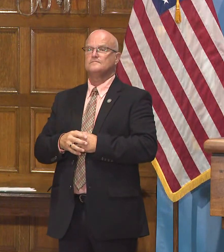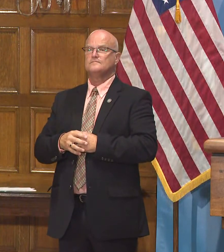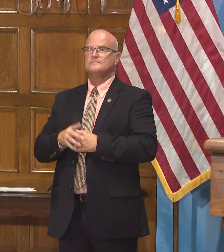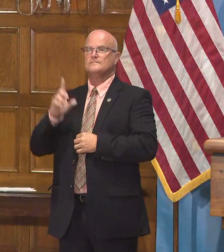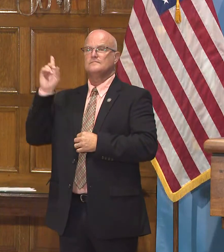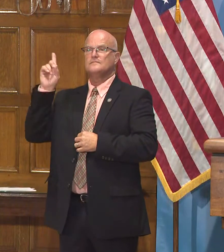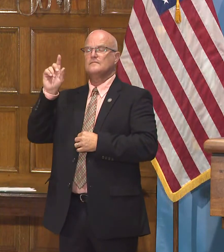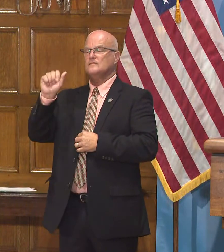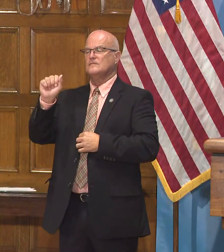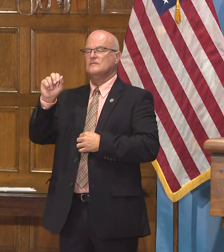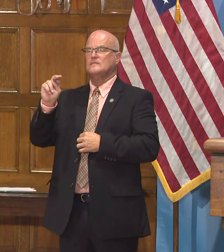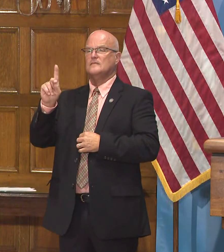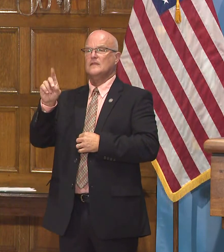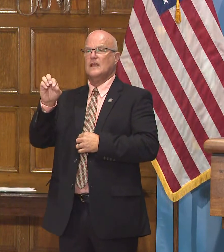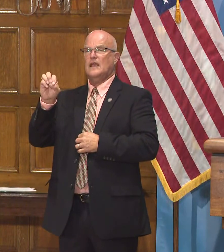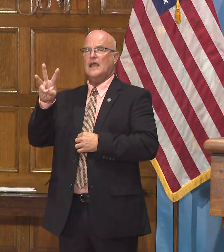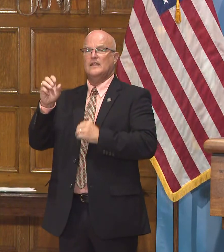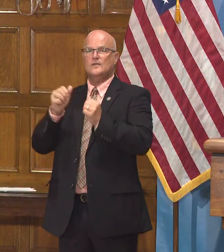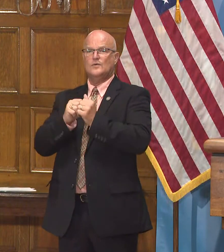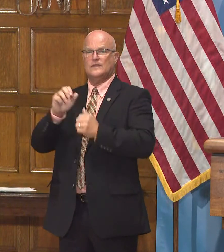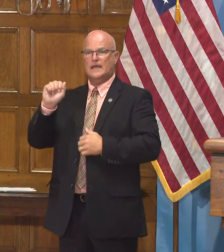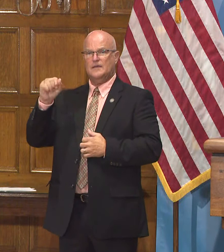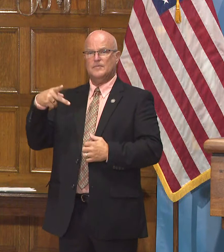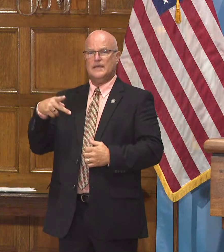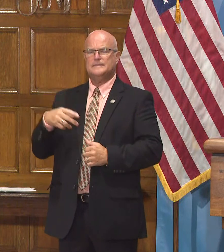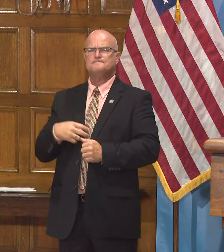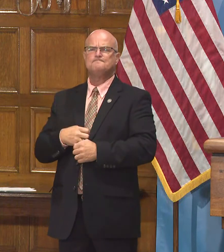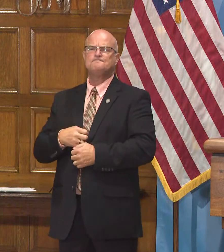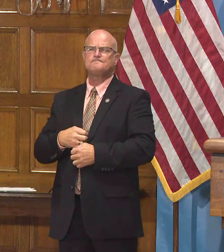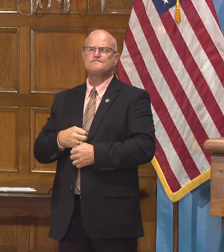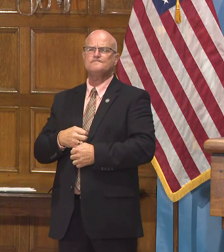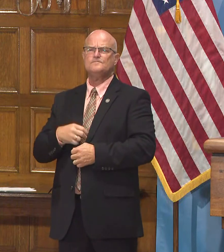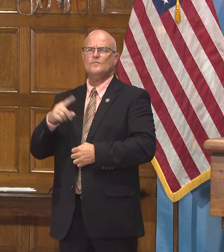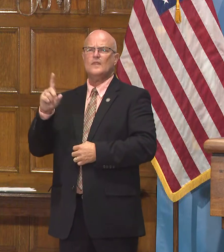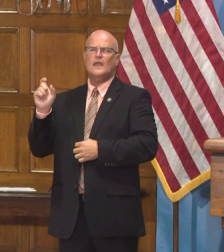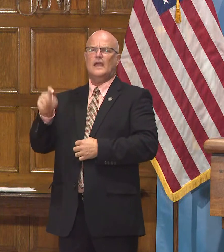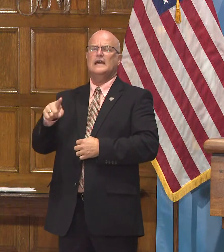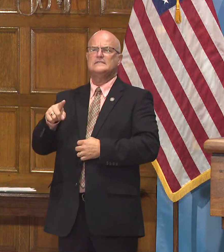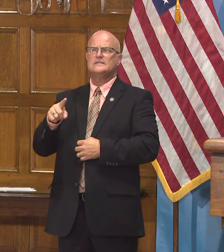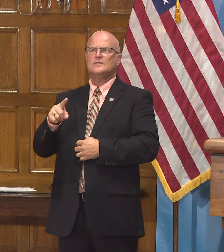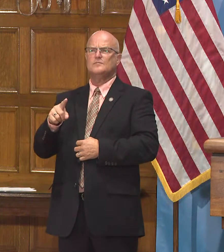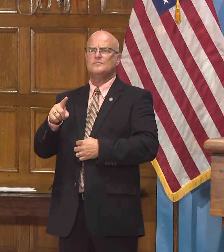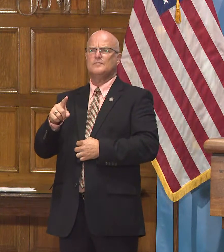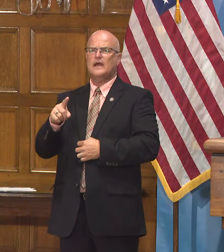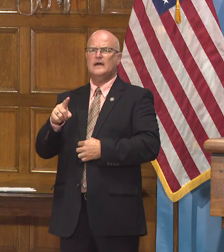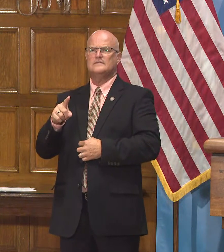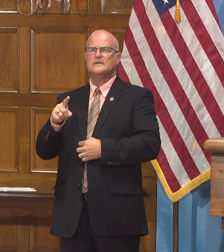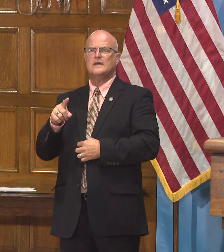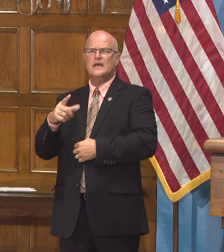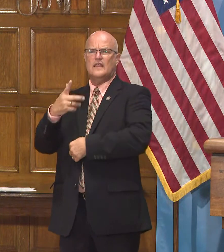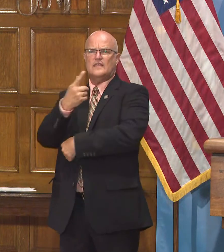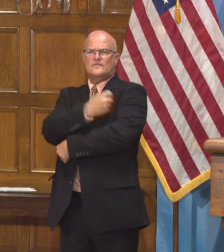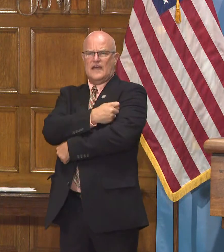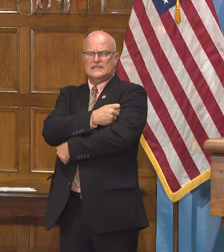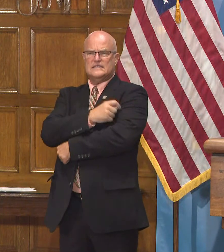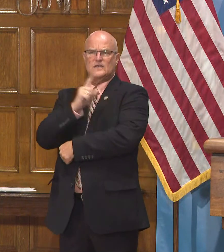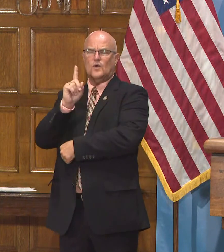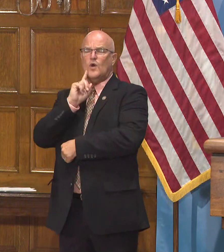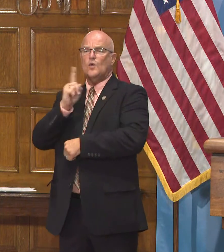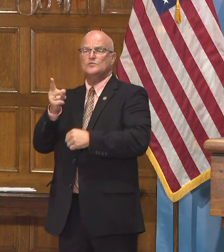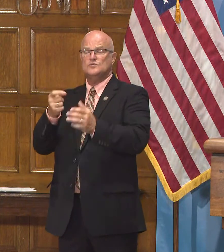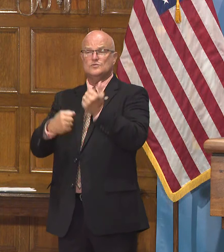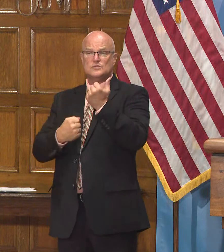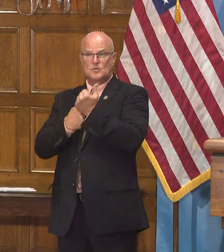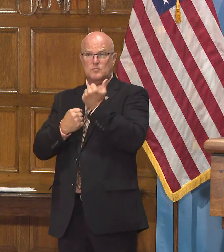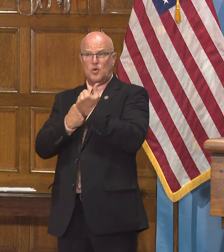Governor, this is Andrew with AP. Wanted to ask you about Biden's vaccine order. Would you support any